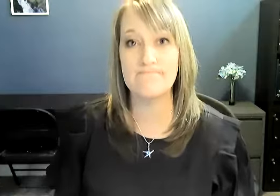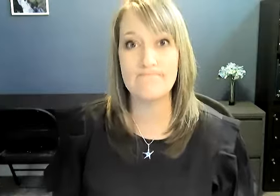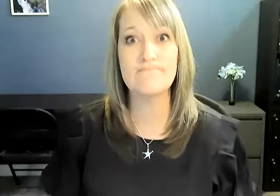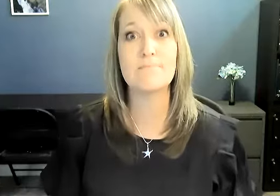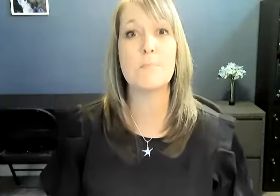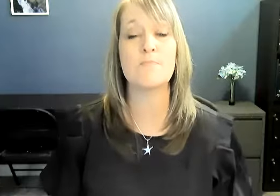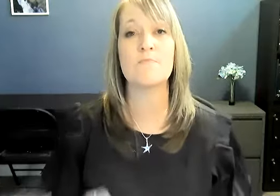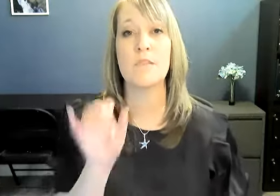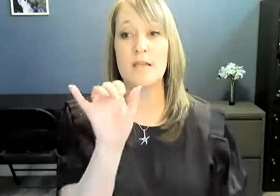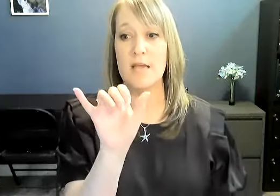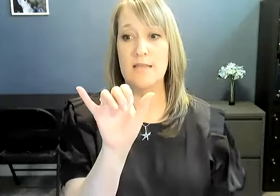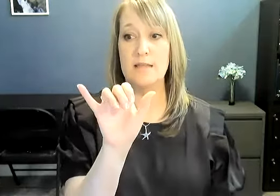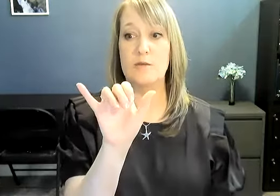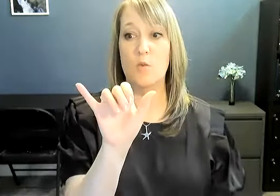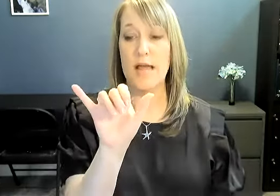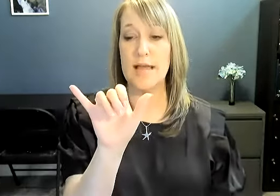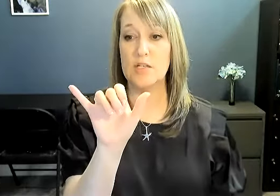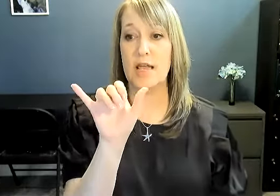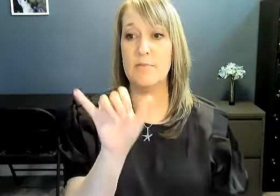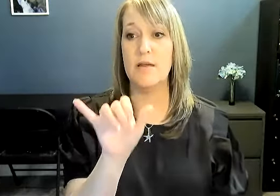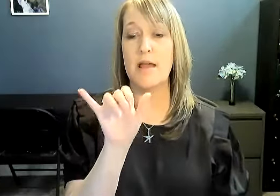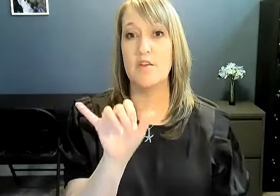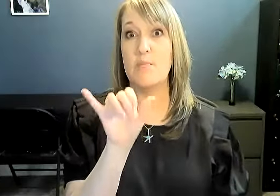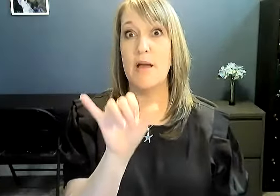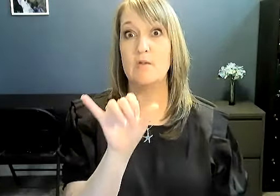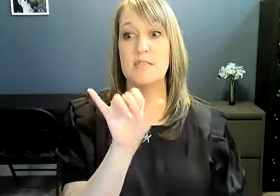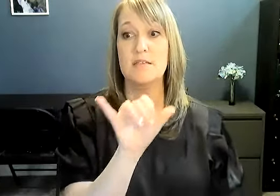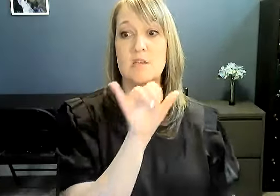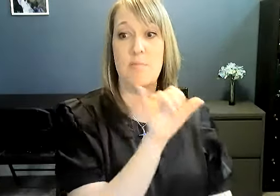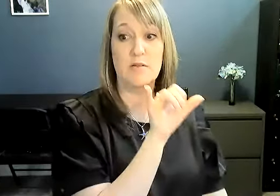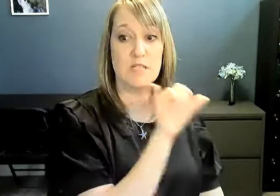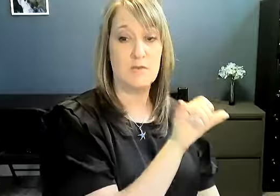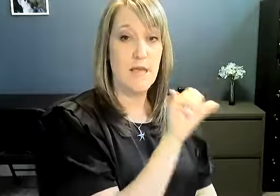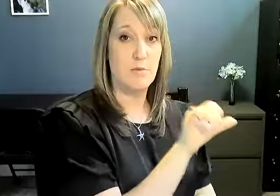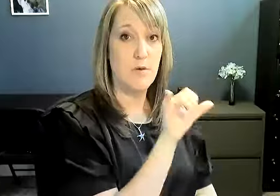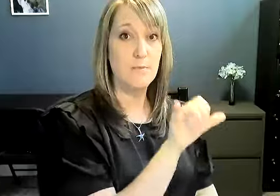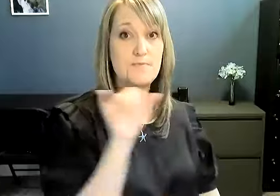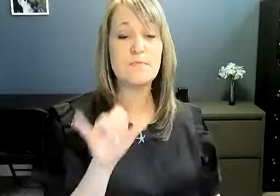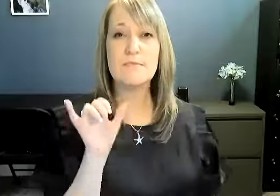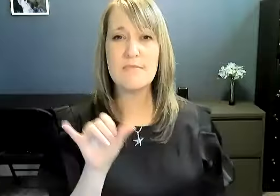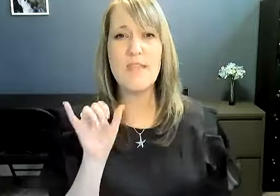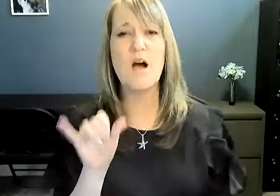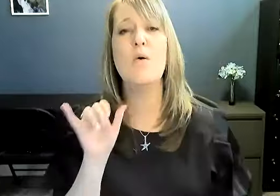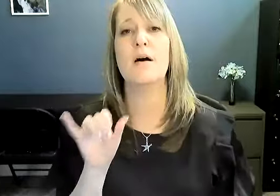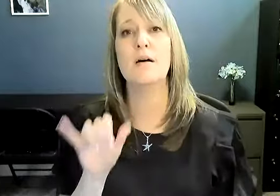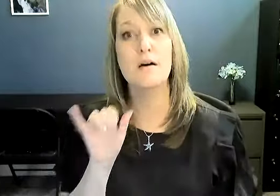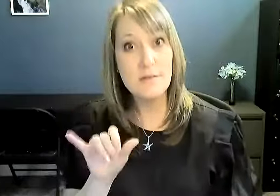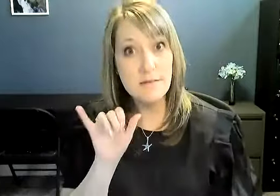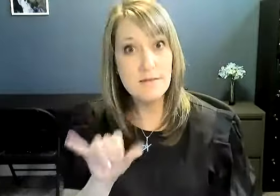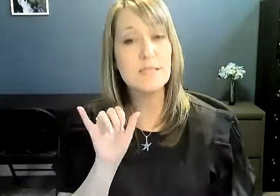mm-hmm. And it's a Y hand shape and you bounce it. So it bounces from the elbow. Oh, oh,